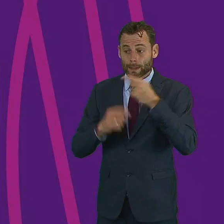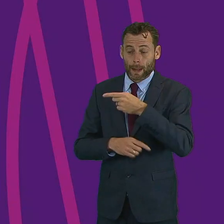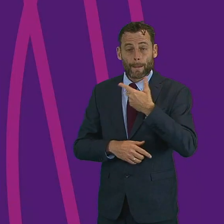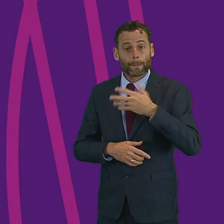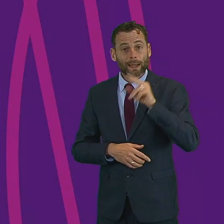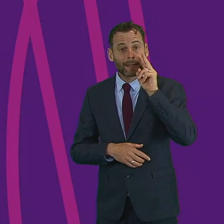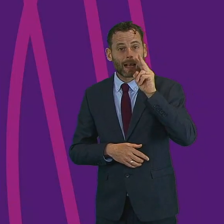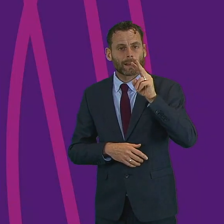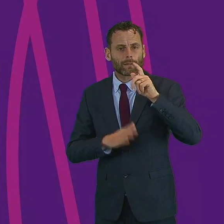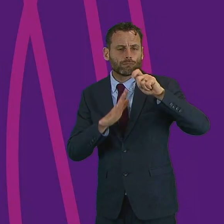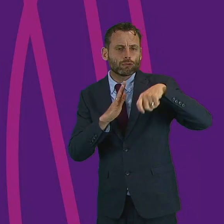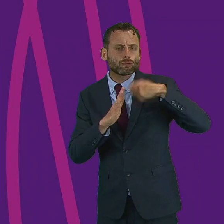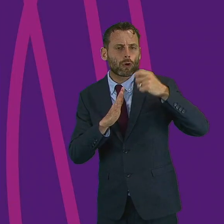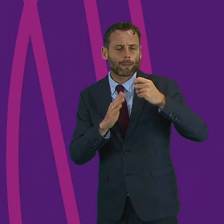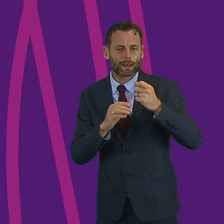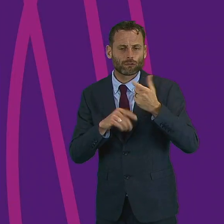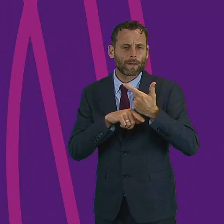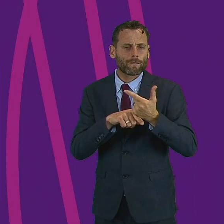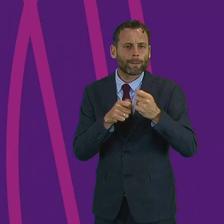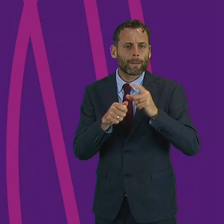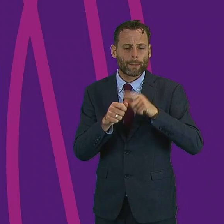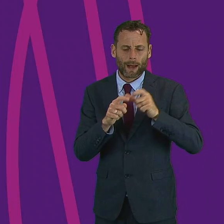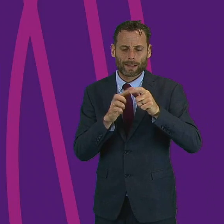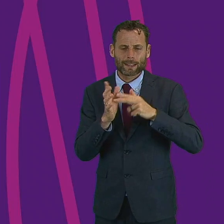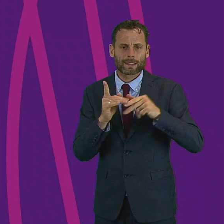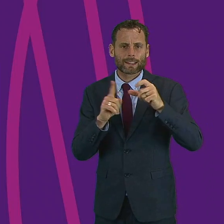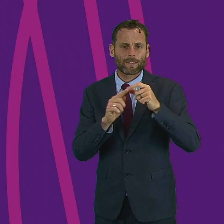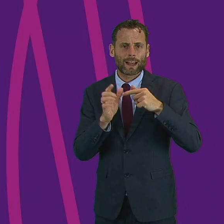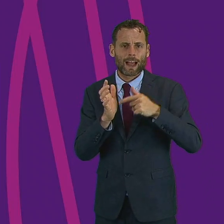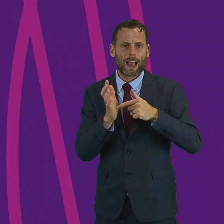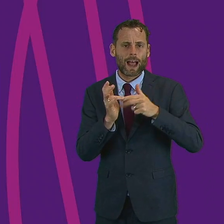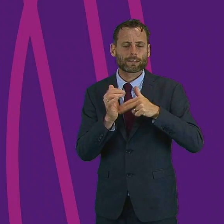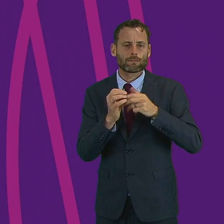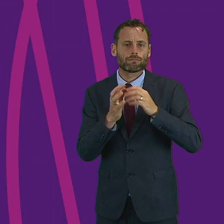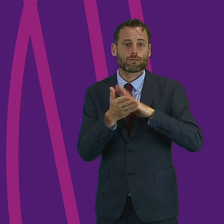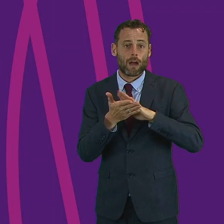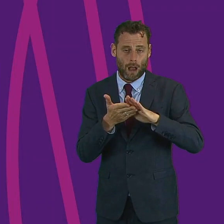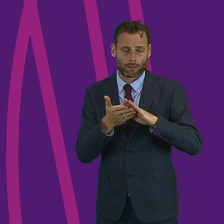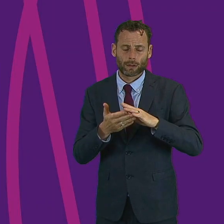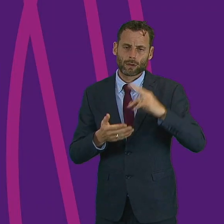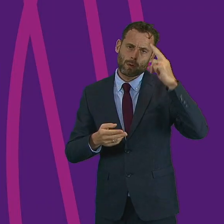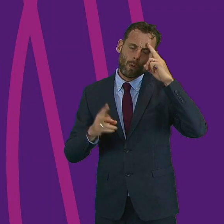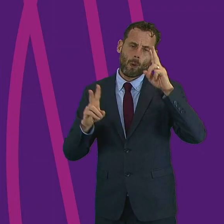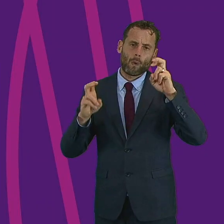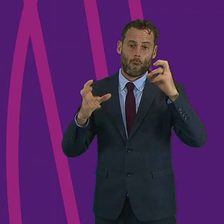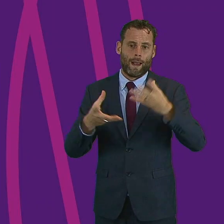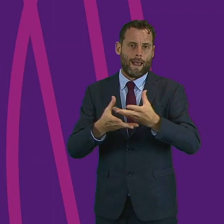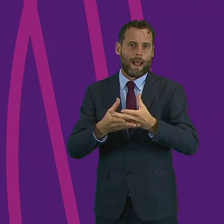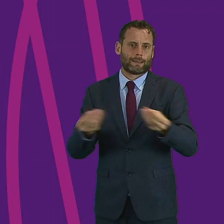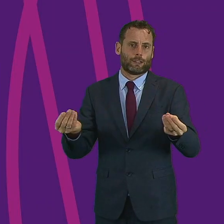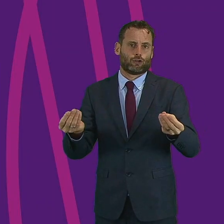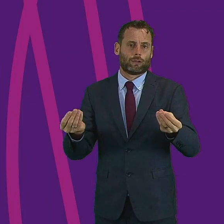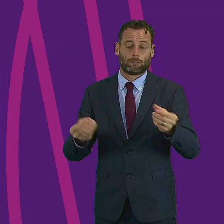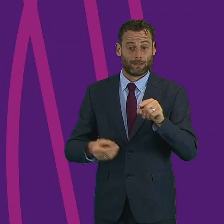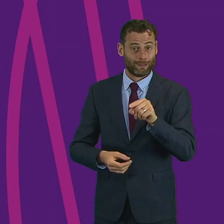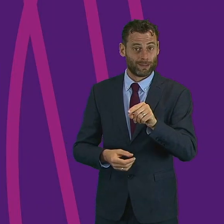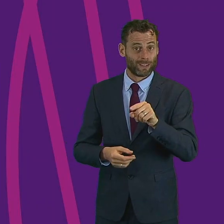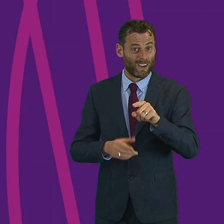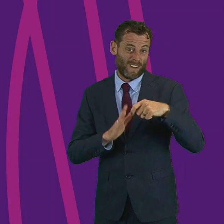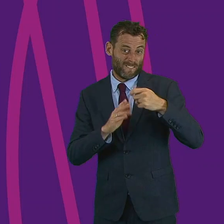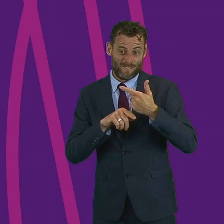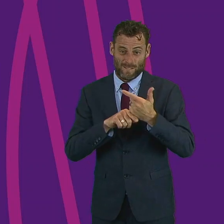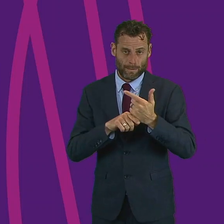the school holidays. We've also increased the welfare fund and will continue to do everything we can to support organisations involved in